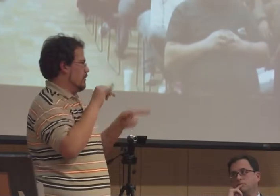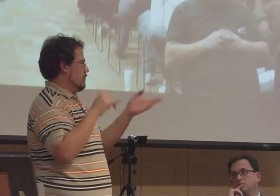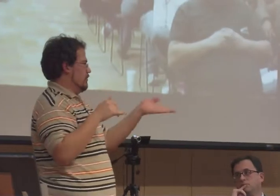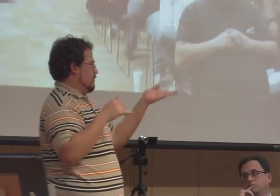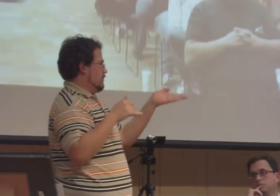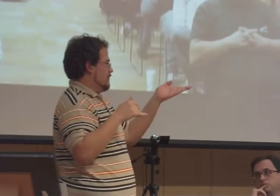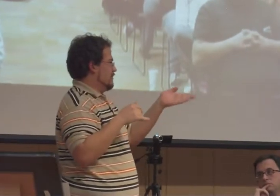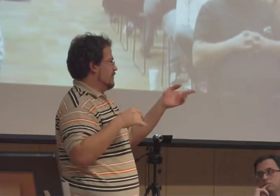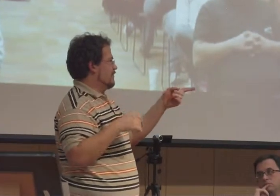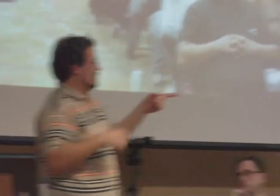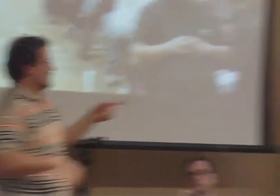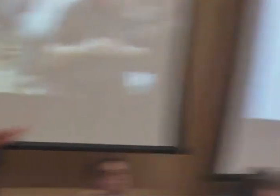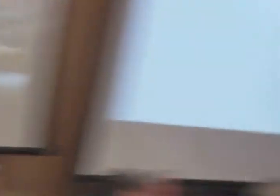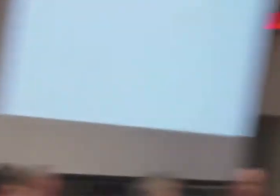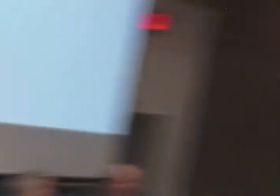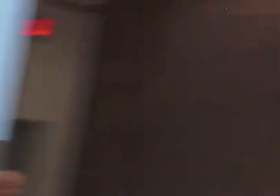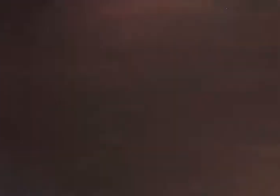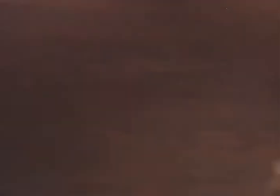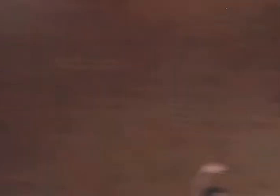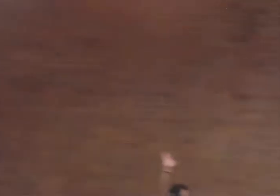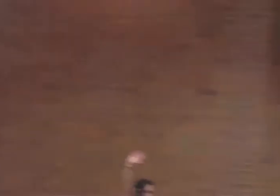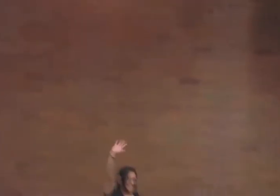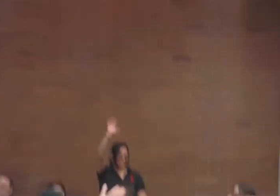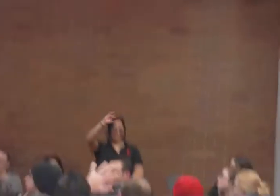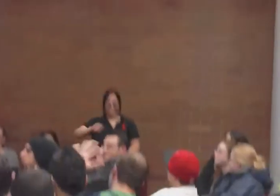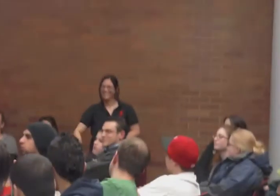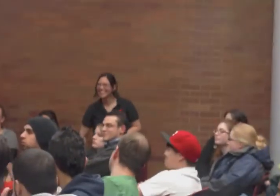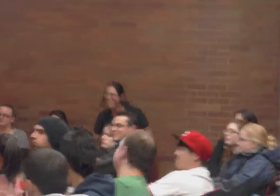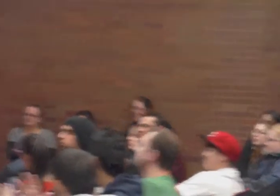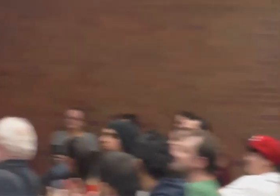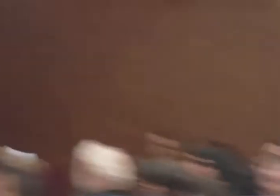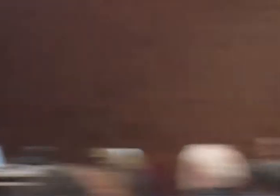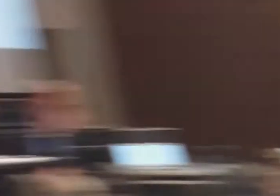Congress President, Nathalie. She would stand up. Hi.